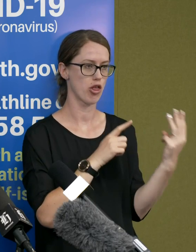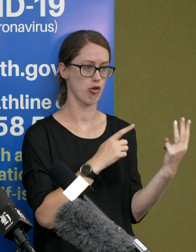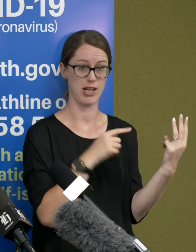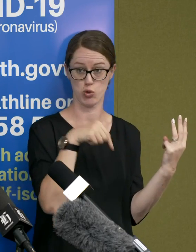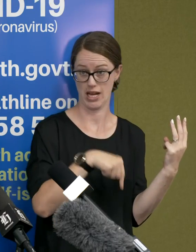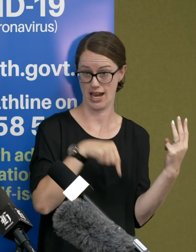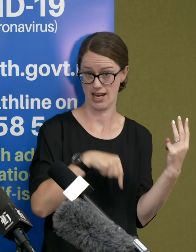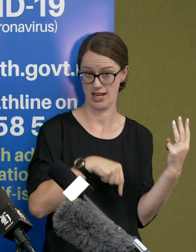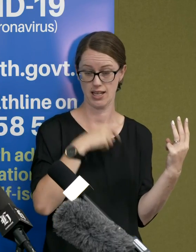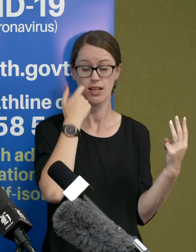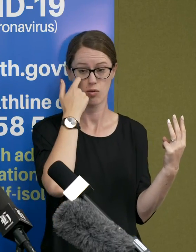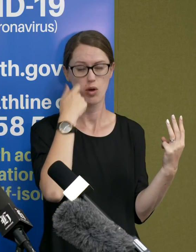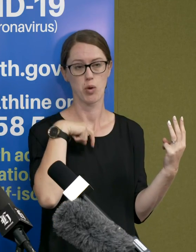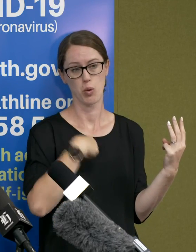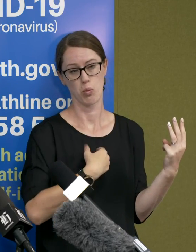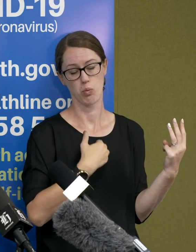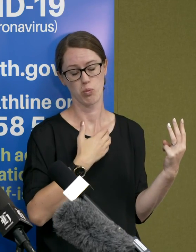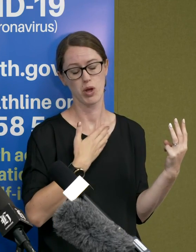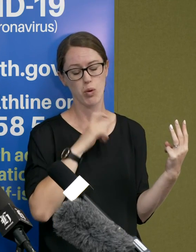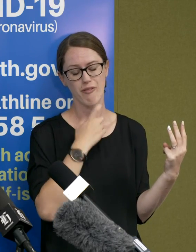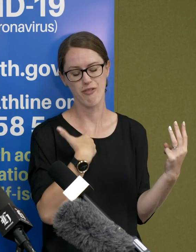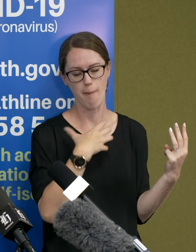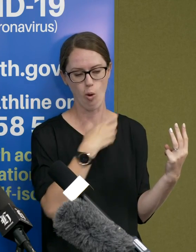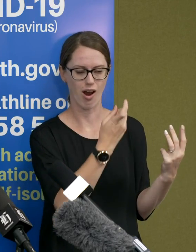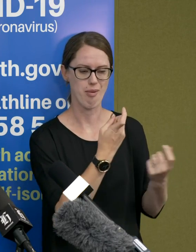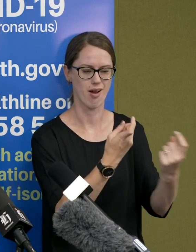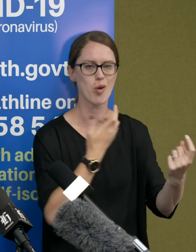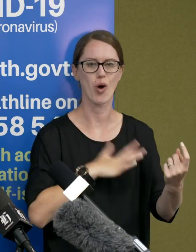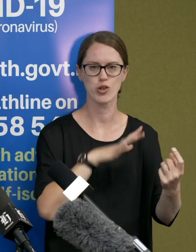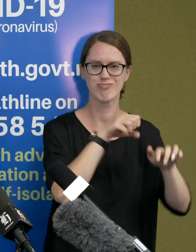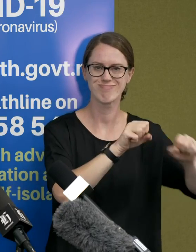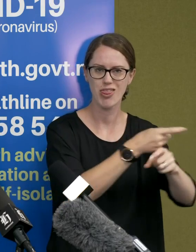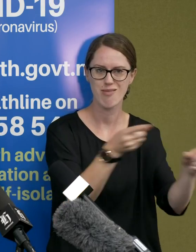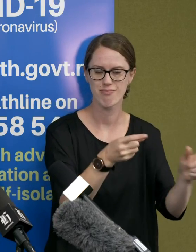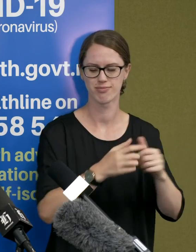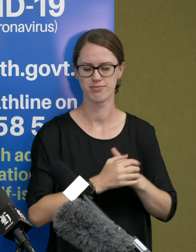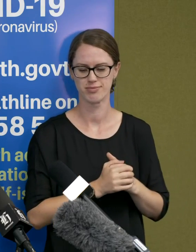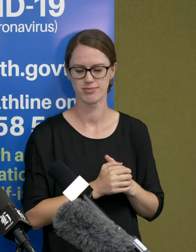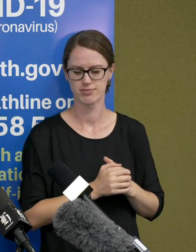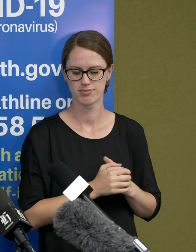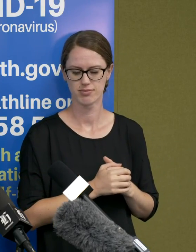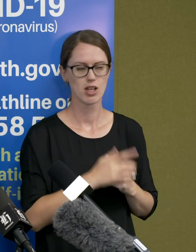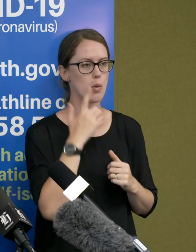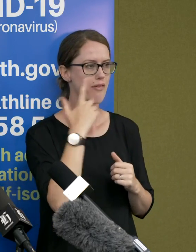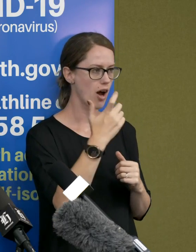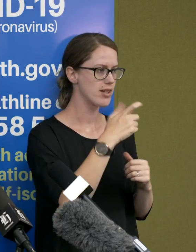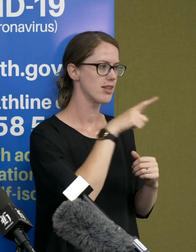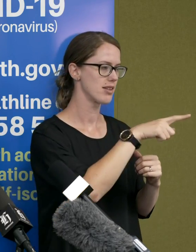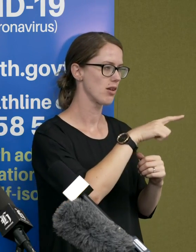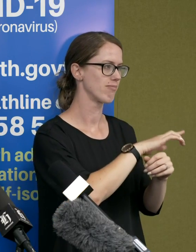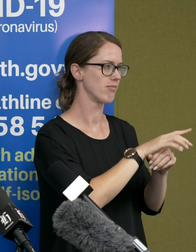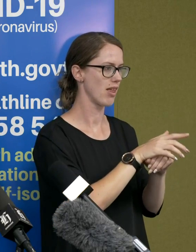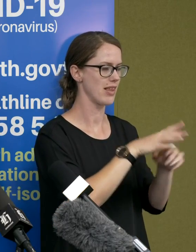about today, we will find more cases. We want to find those cases. What we are trying to do is find the cases, minimise